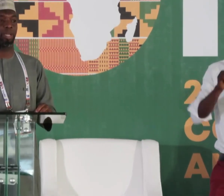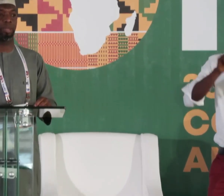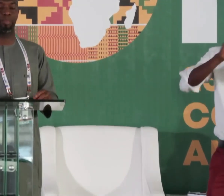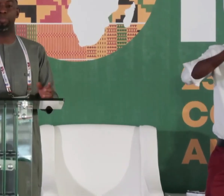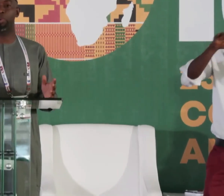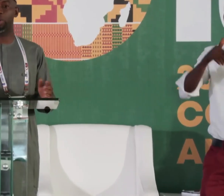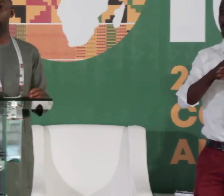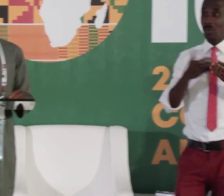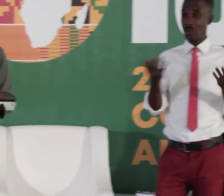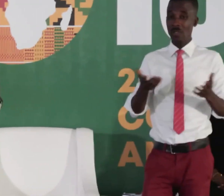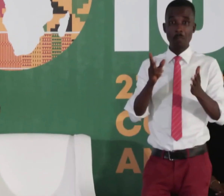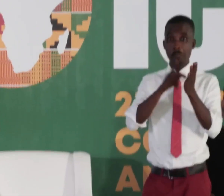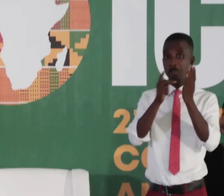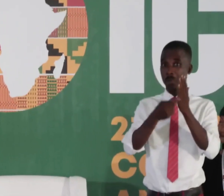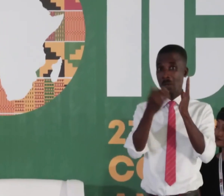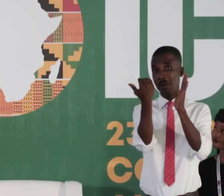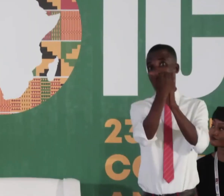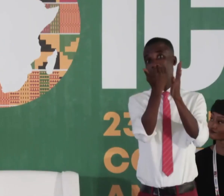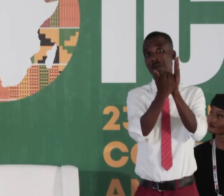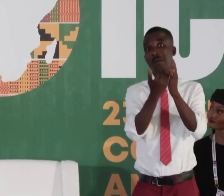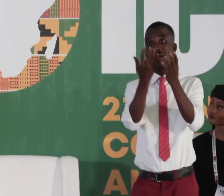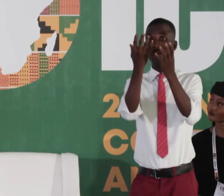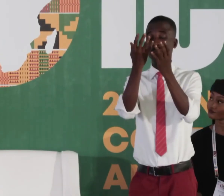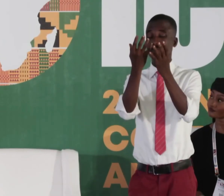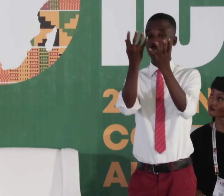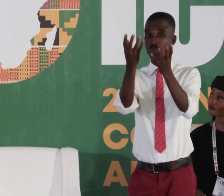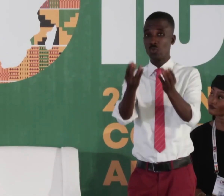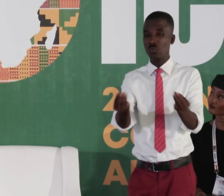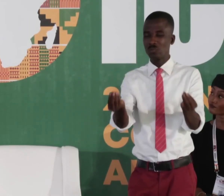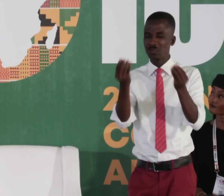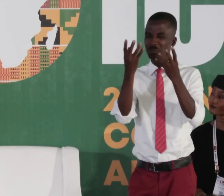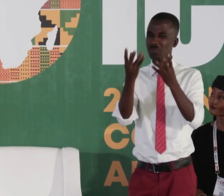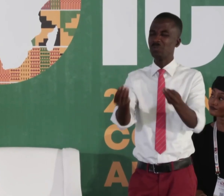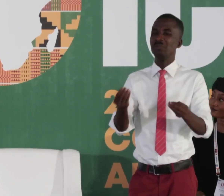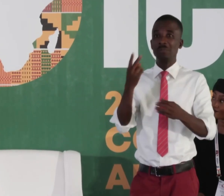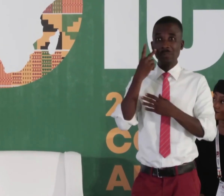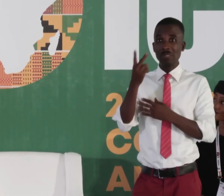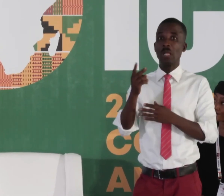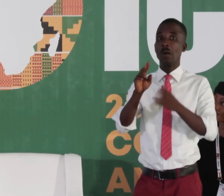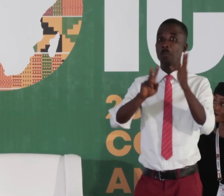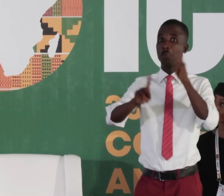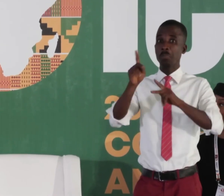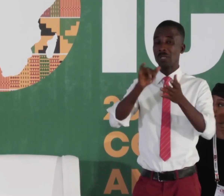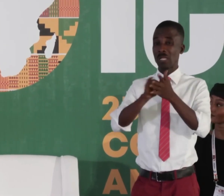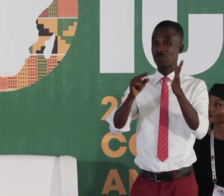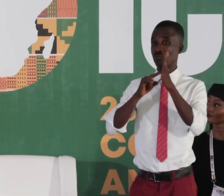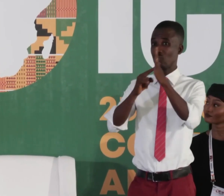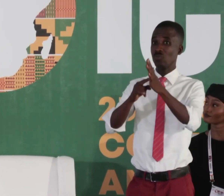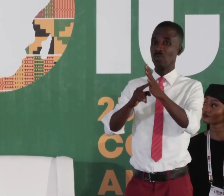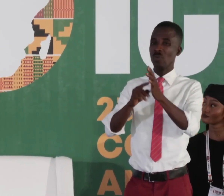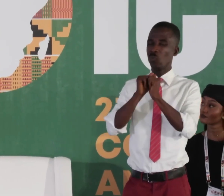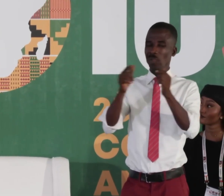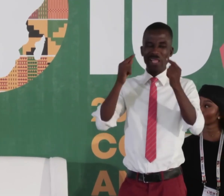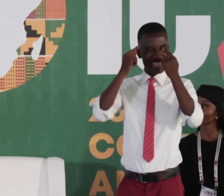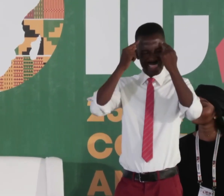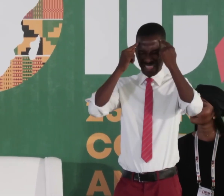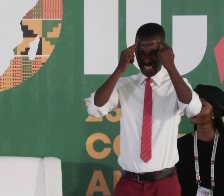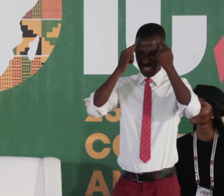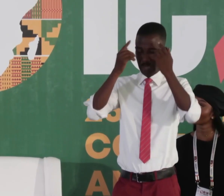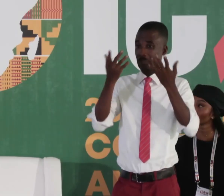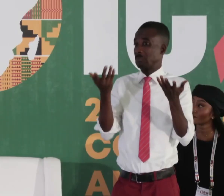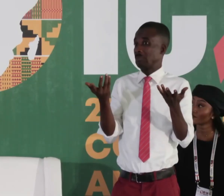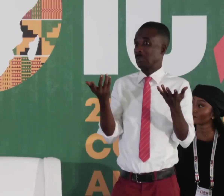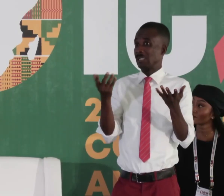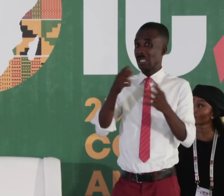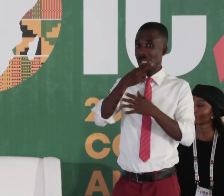all programs, in all interventions that you've seen, people talk about those who are exposed without thinking that the people living